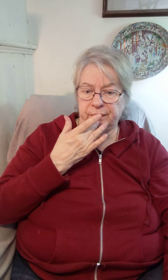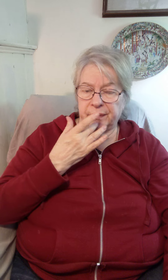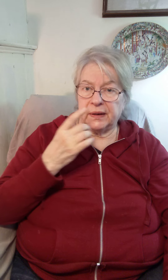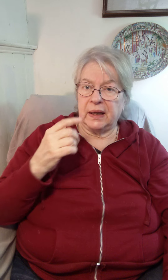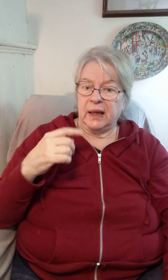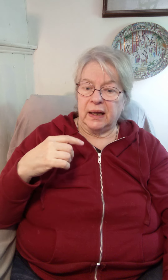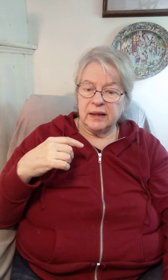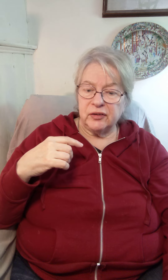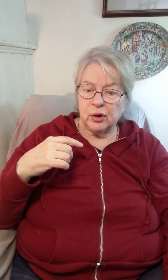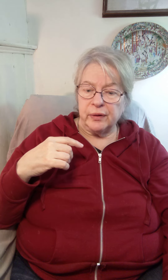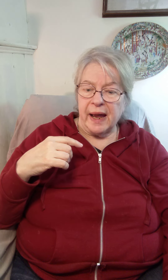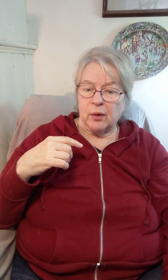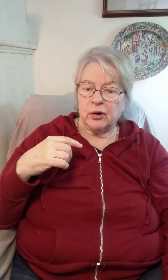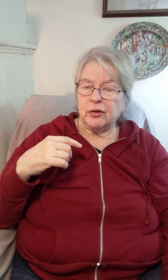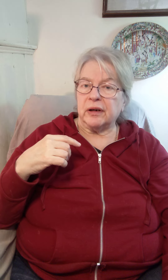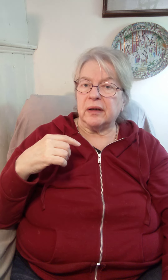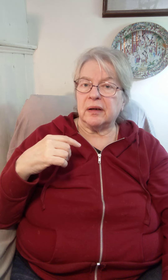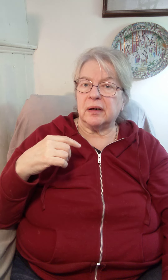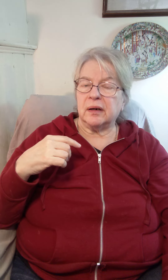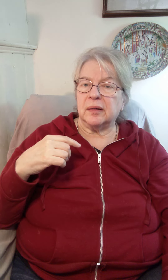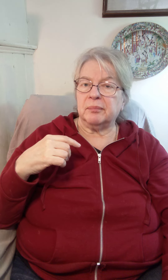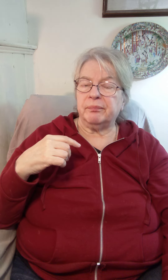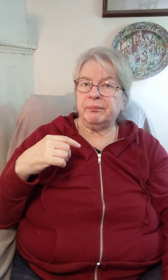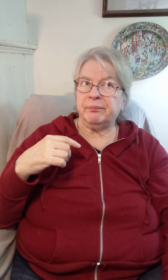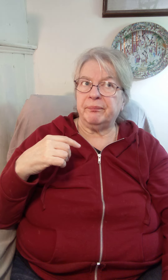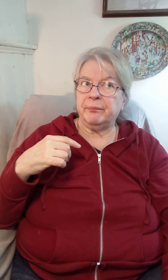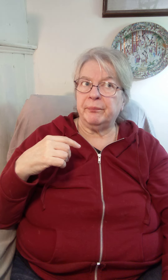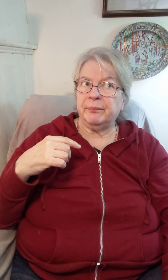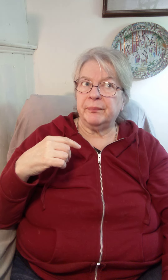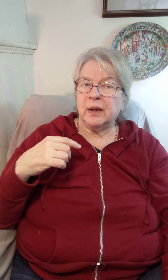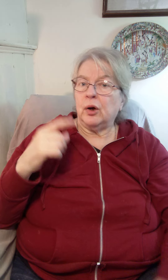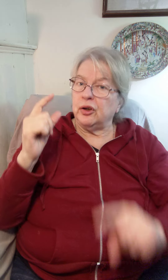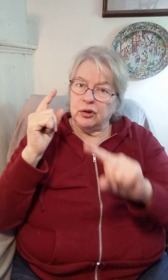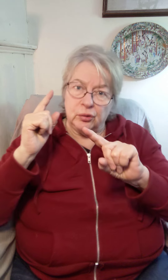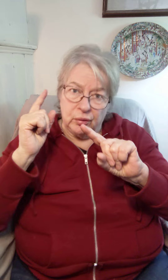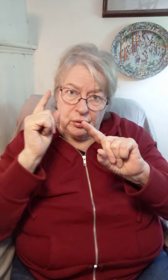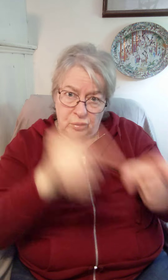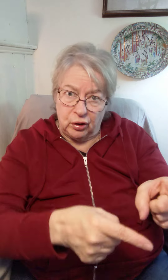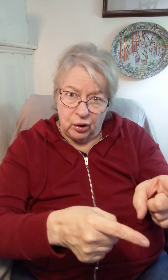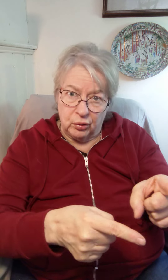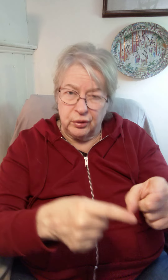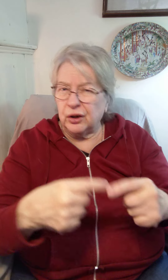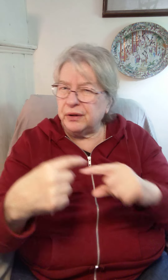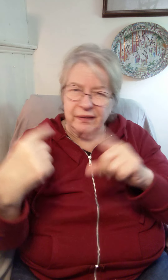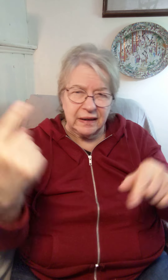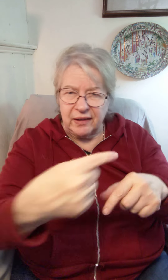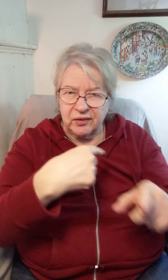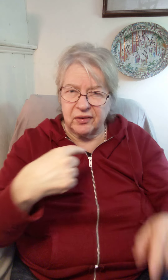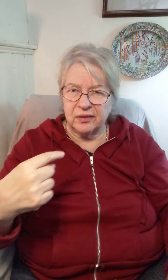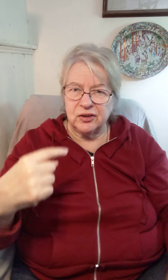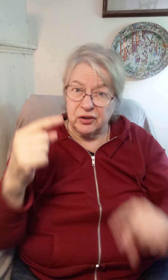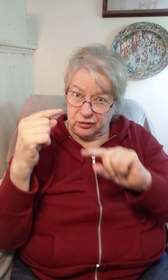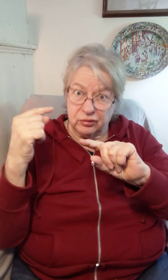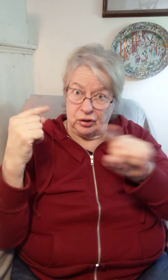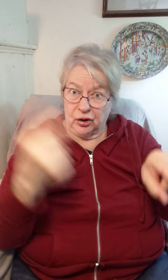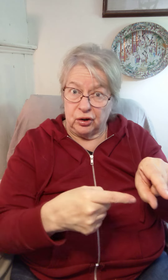Let's go now. Hurry. We can do go. You don't need the let's. It just